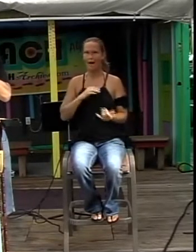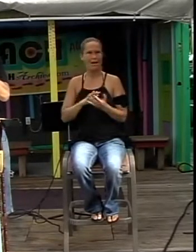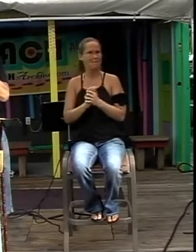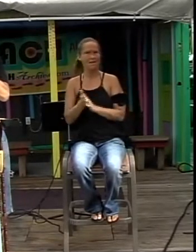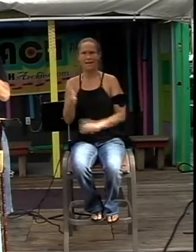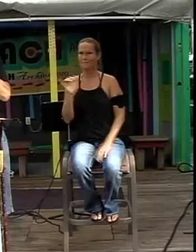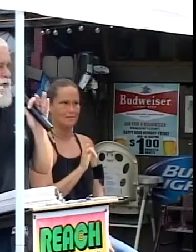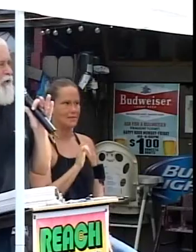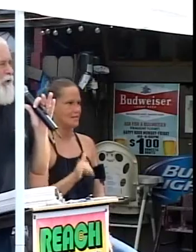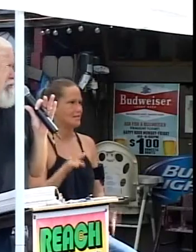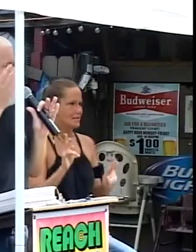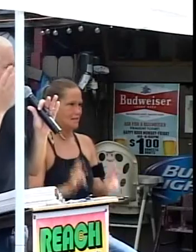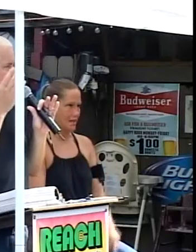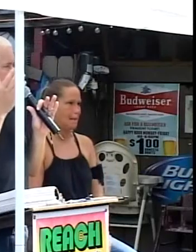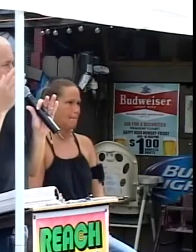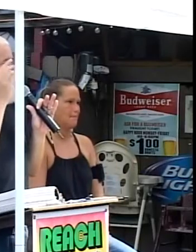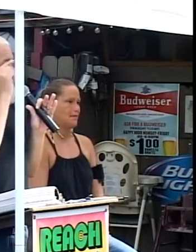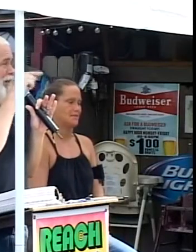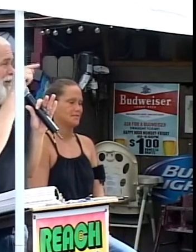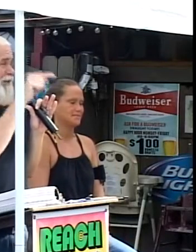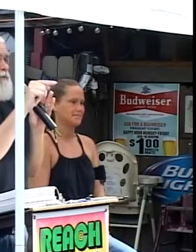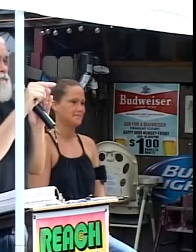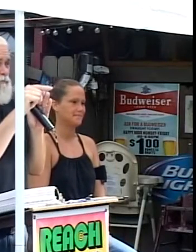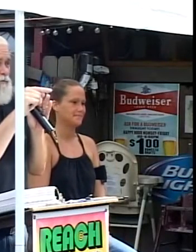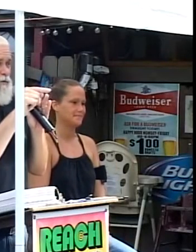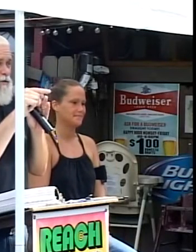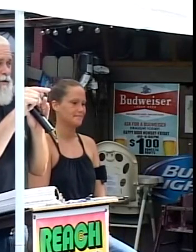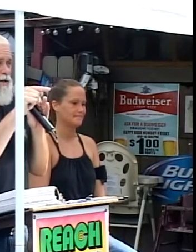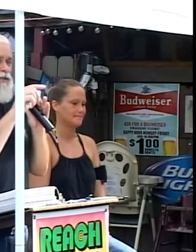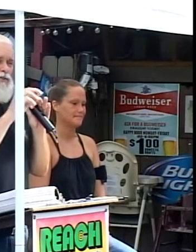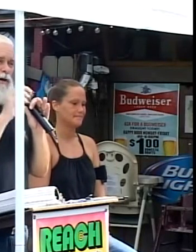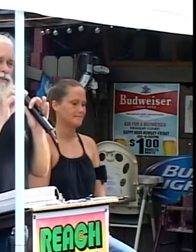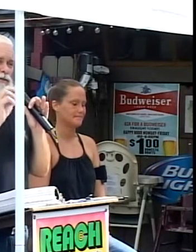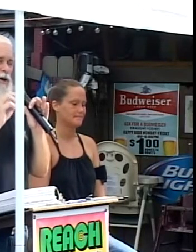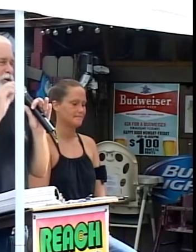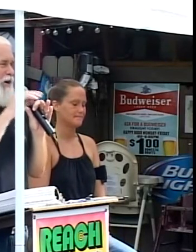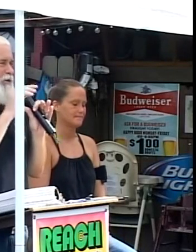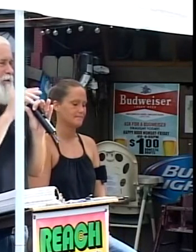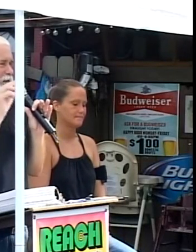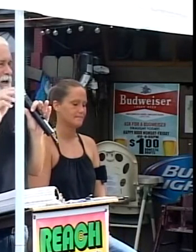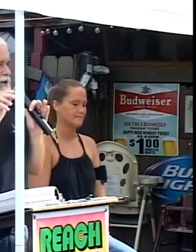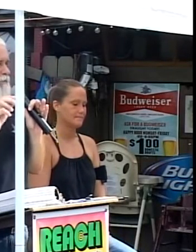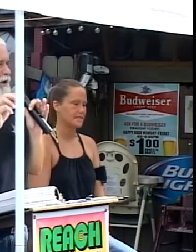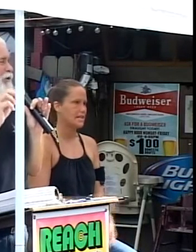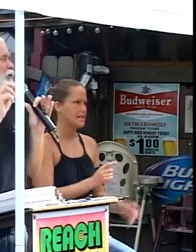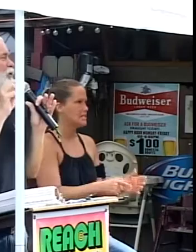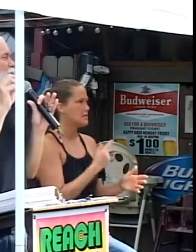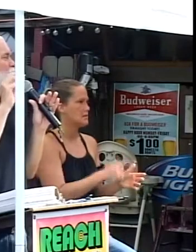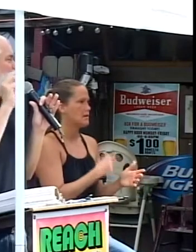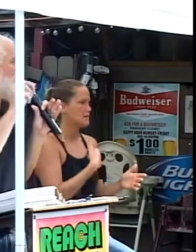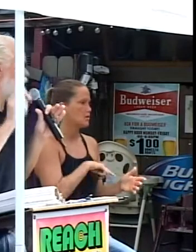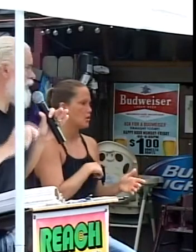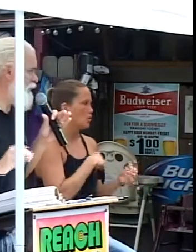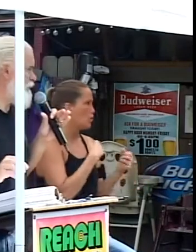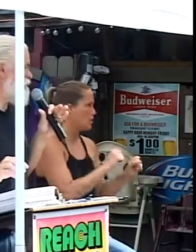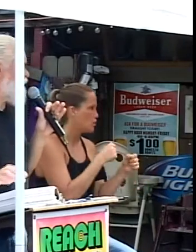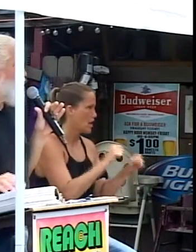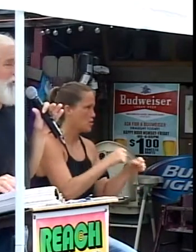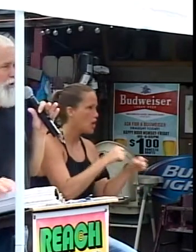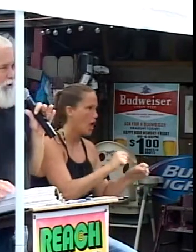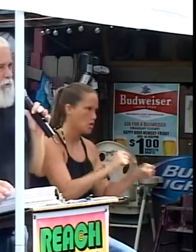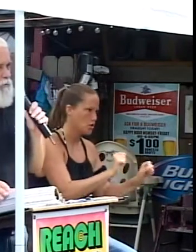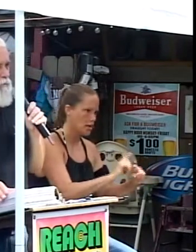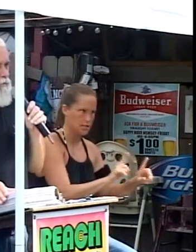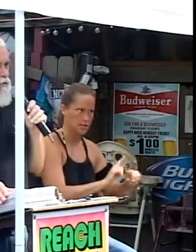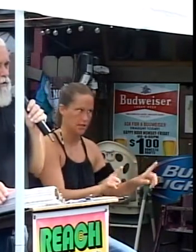like him, the part that we settle on is like him. And you try so hard not to be like him that you turn into just like him